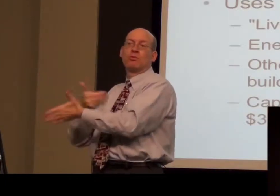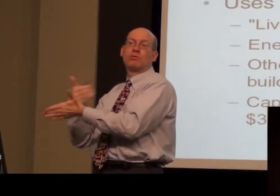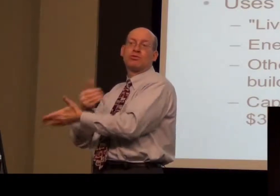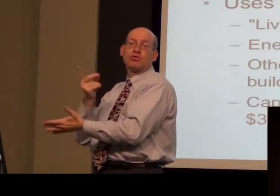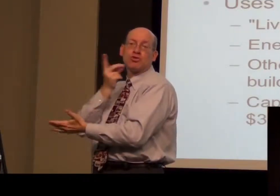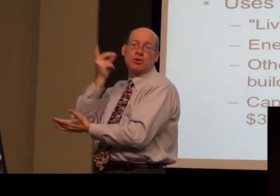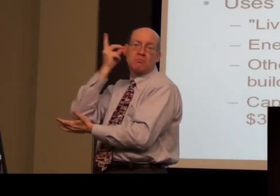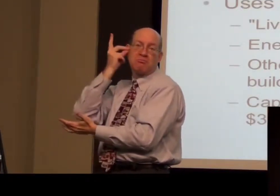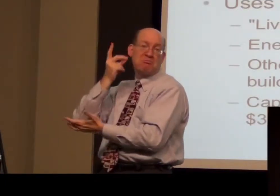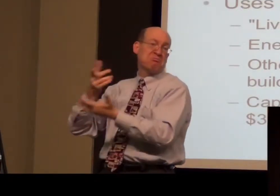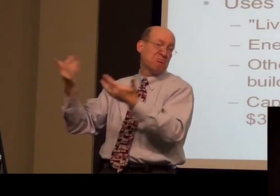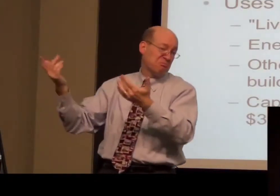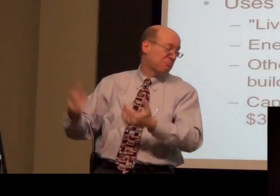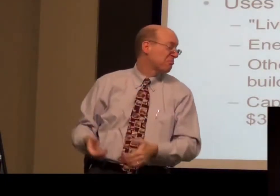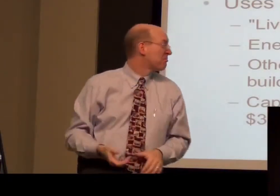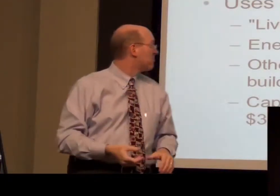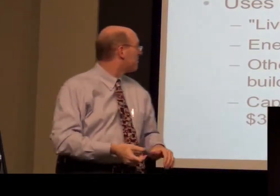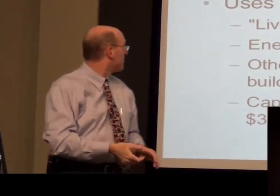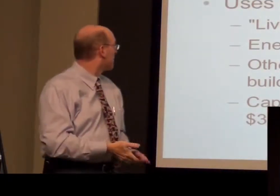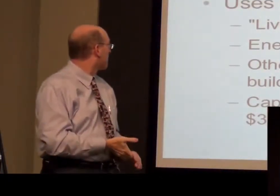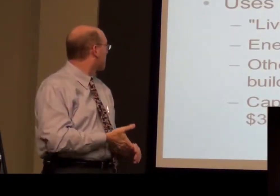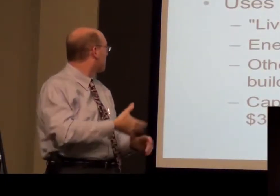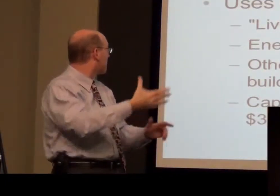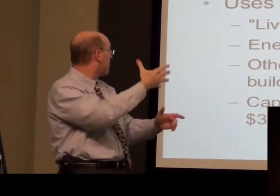help to cool the new dorm.